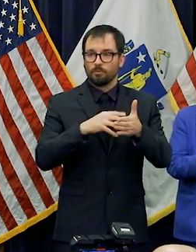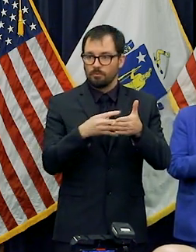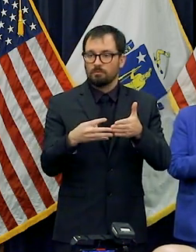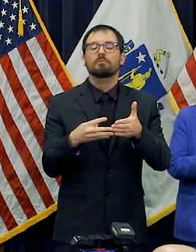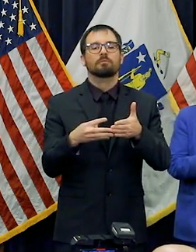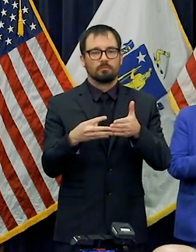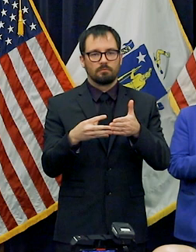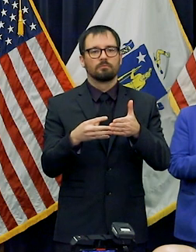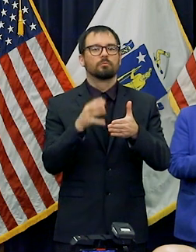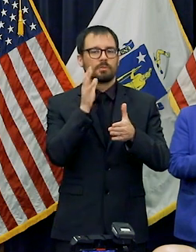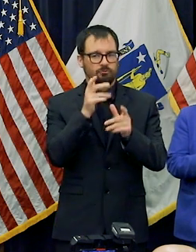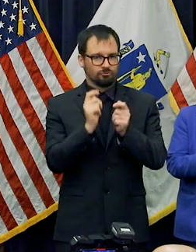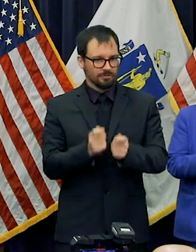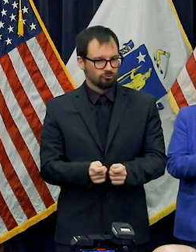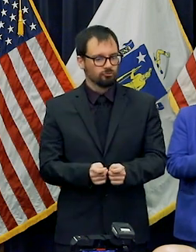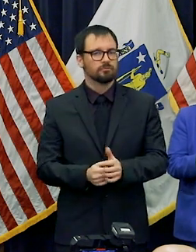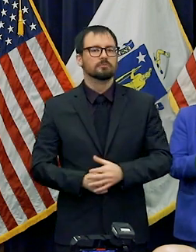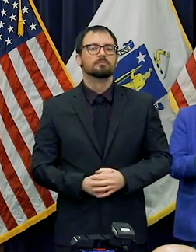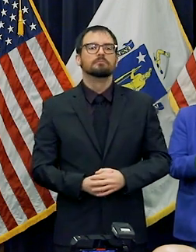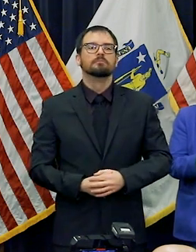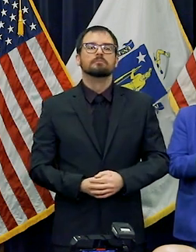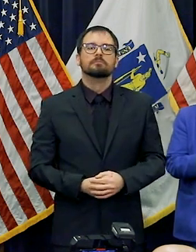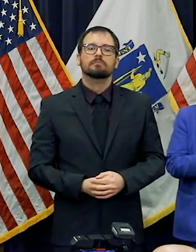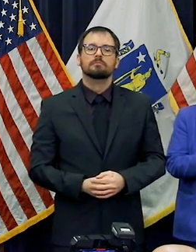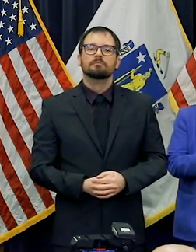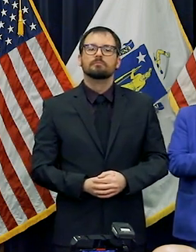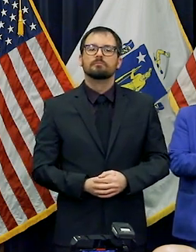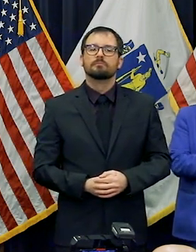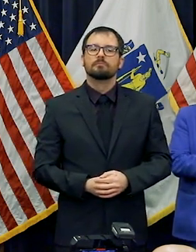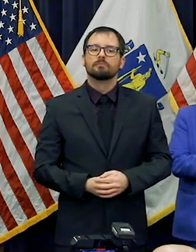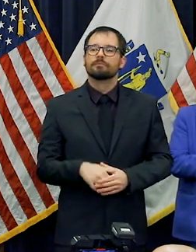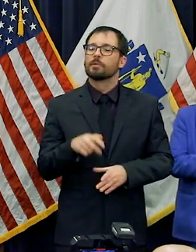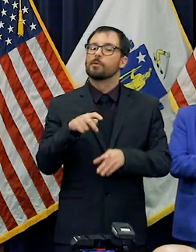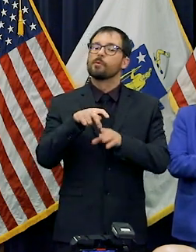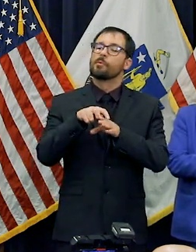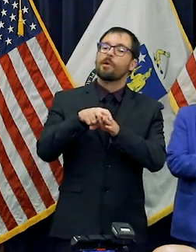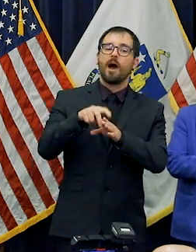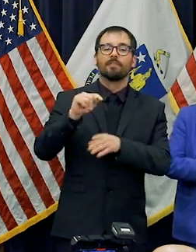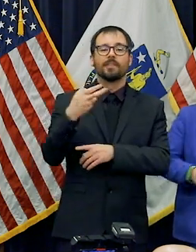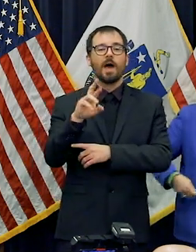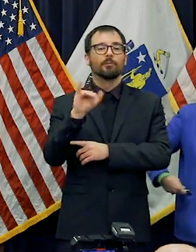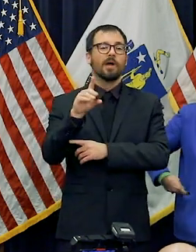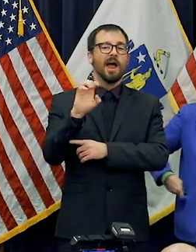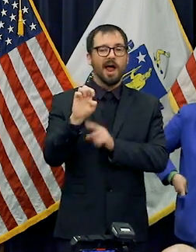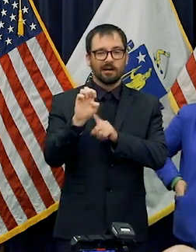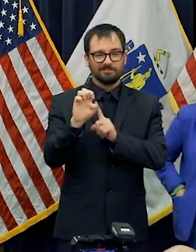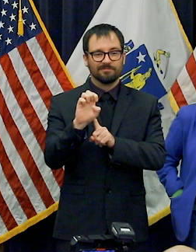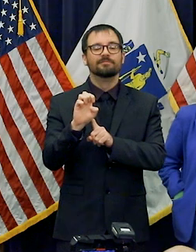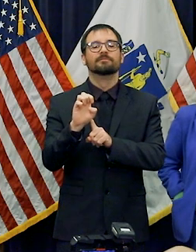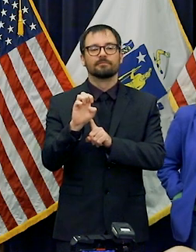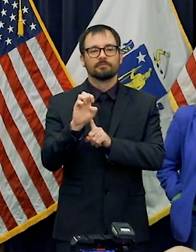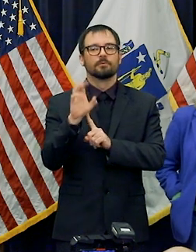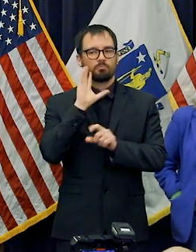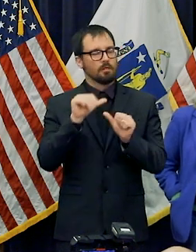the ride will continue to run a full service. For more information on this, riders should visit